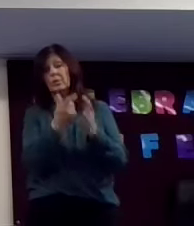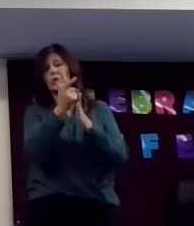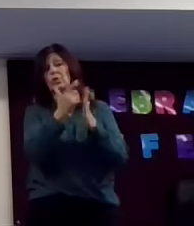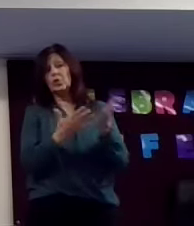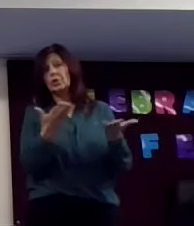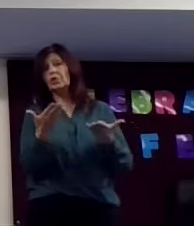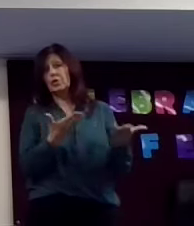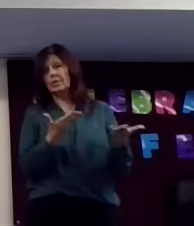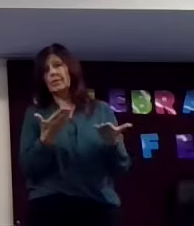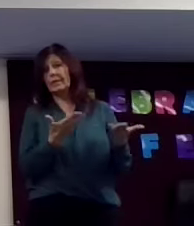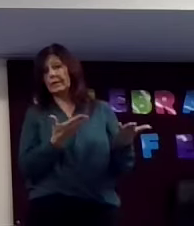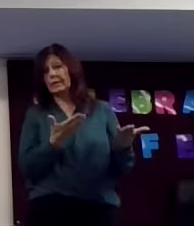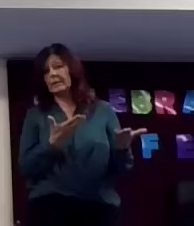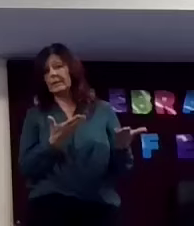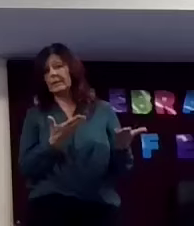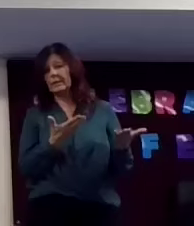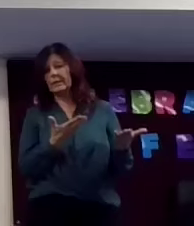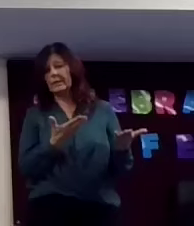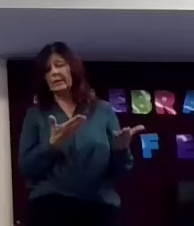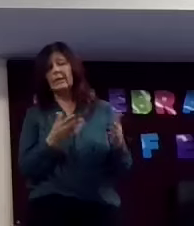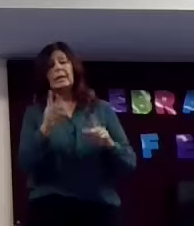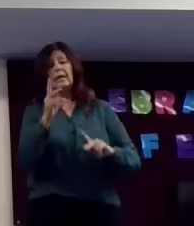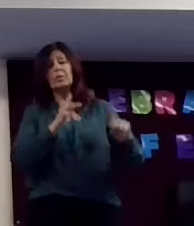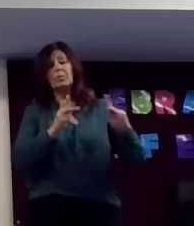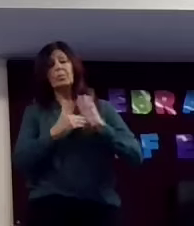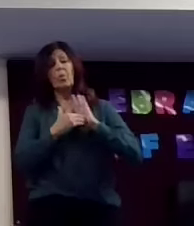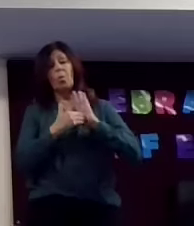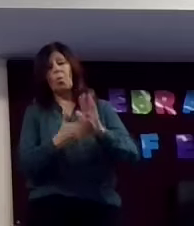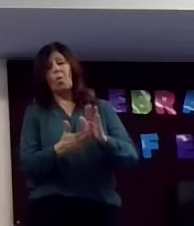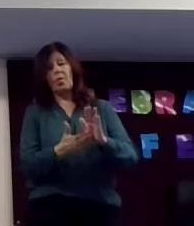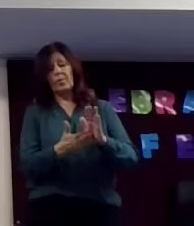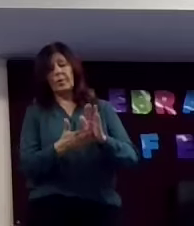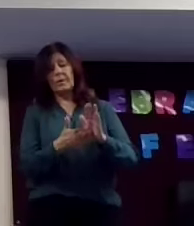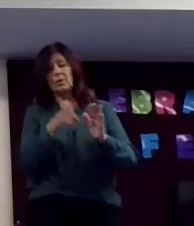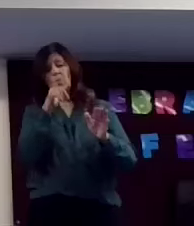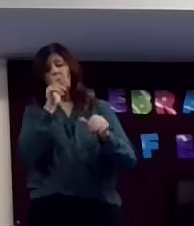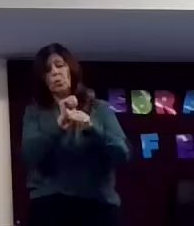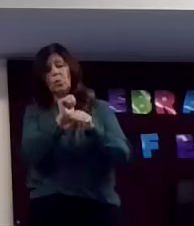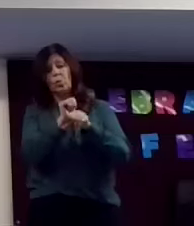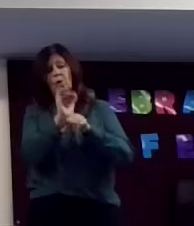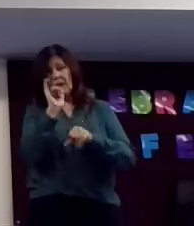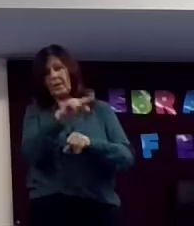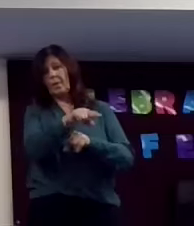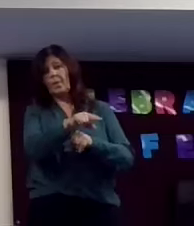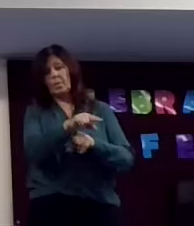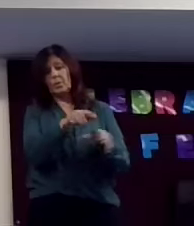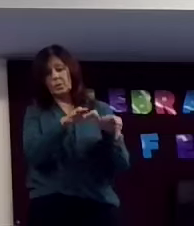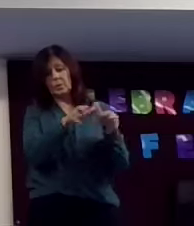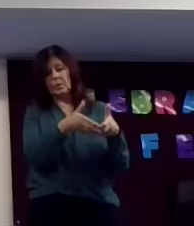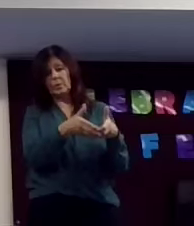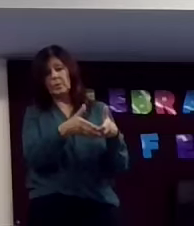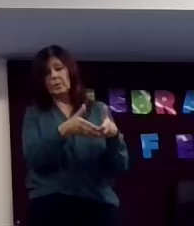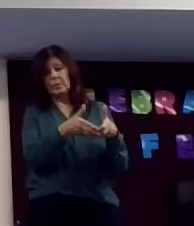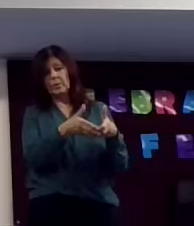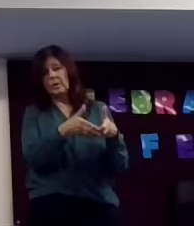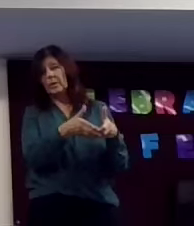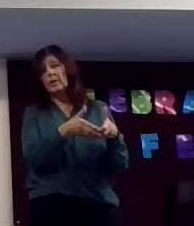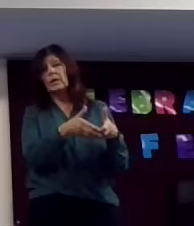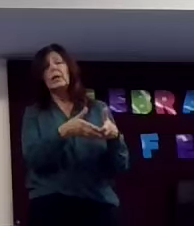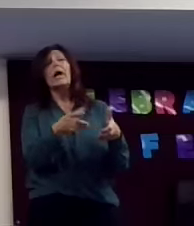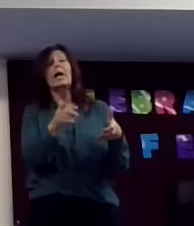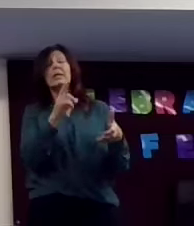attorney services. And the people oftentimes who work in those services are